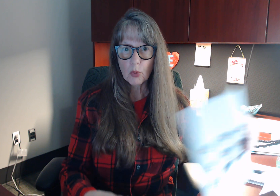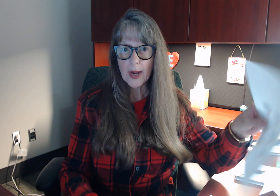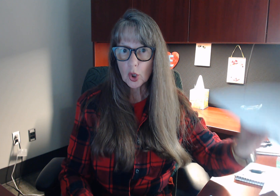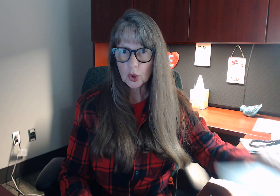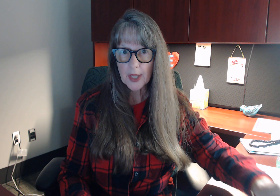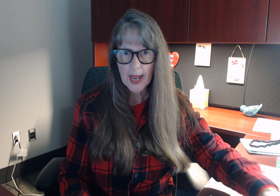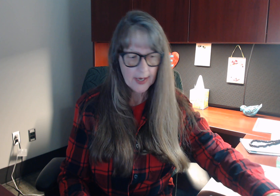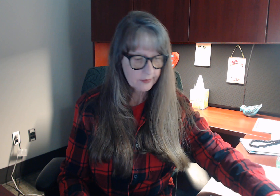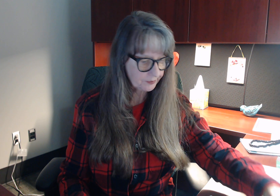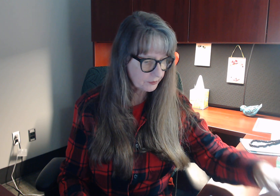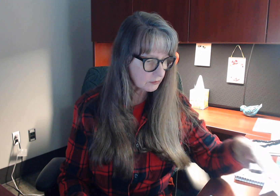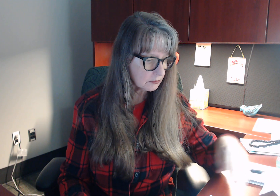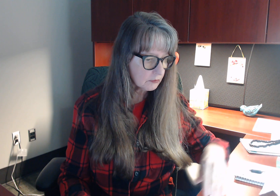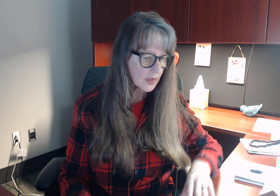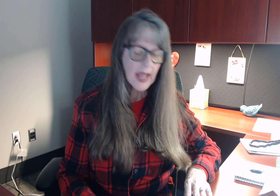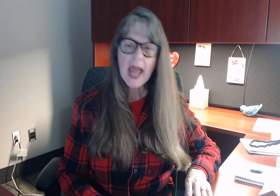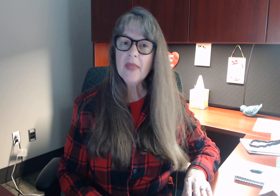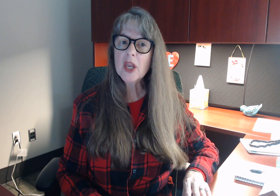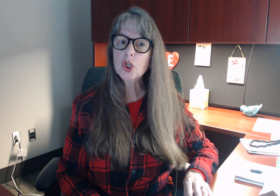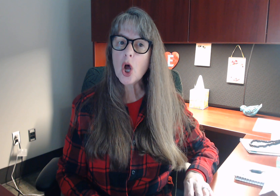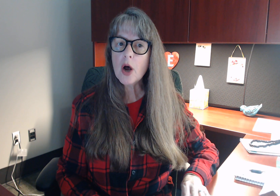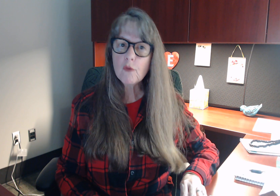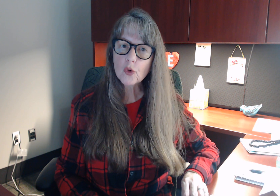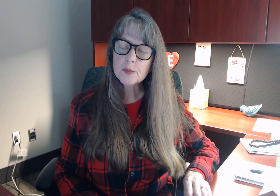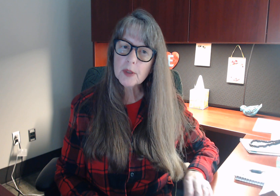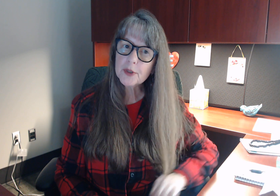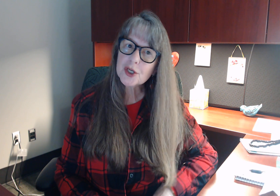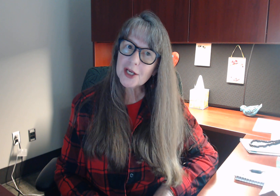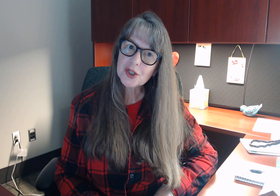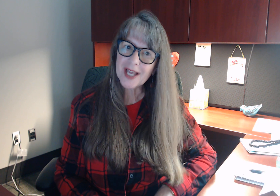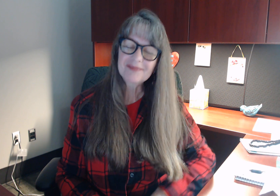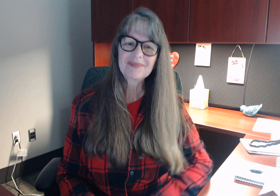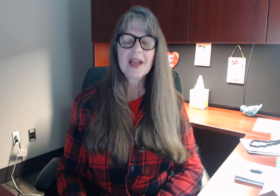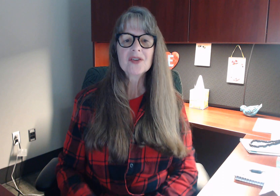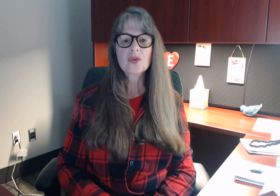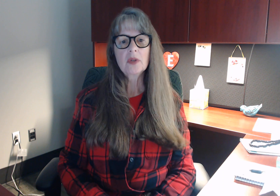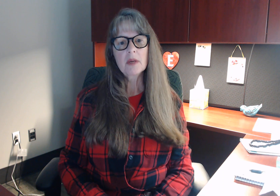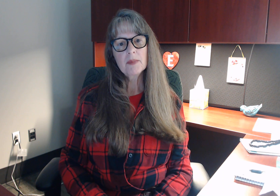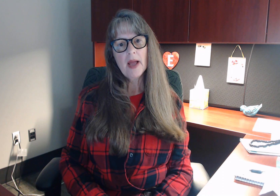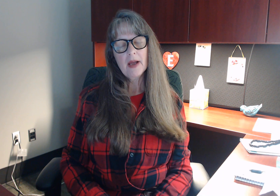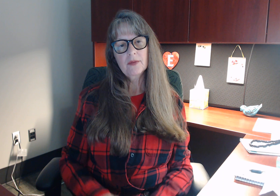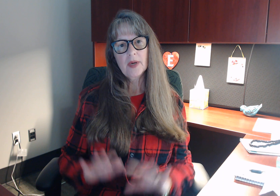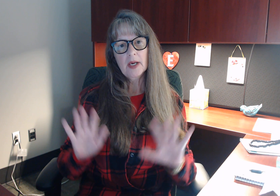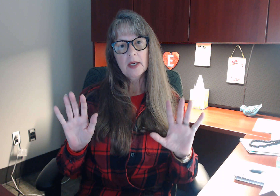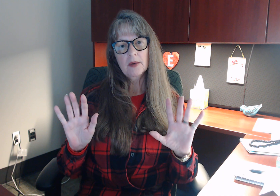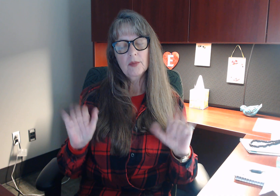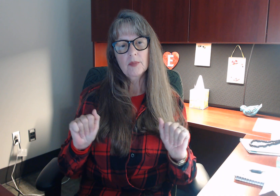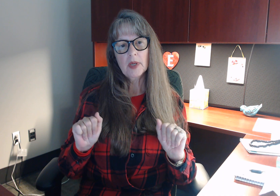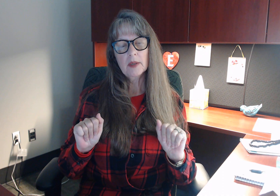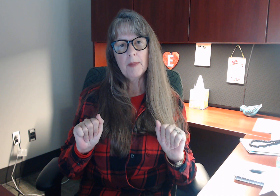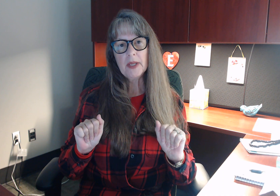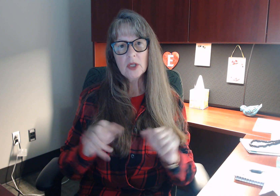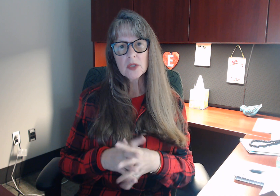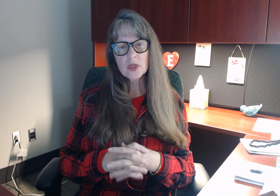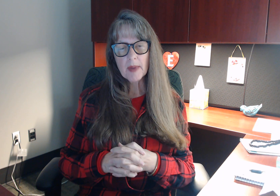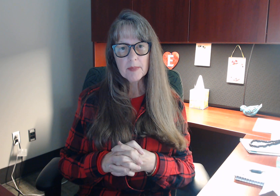Braille Day. And then Law Enforcement Appreciation Day. So a lot of people have opinions about